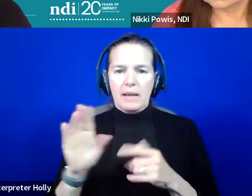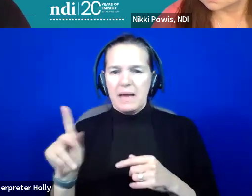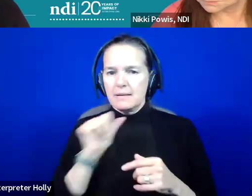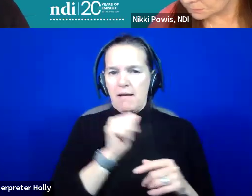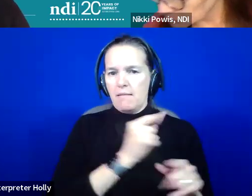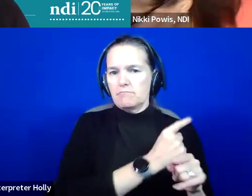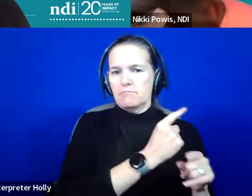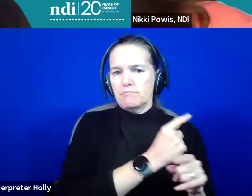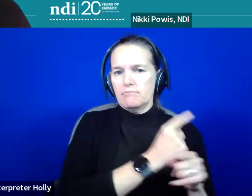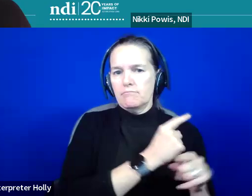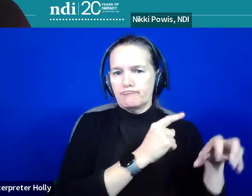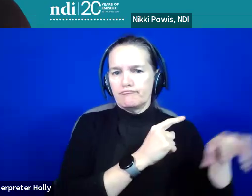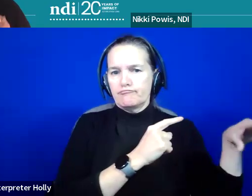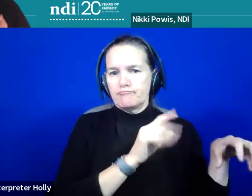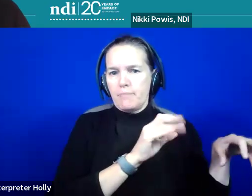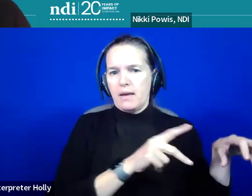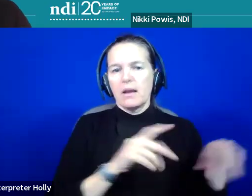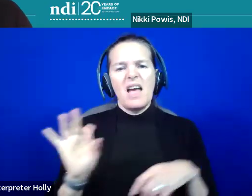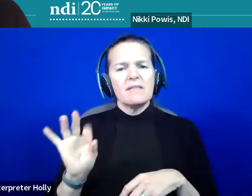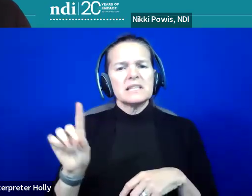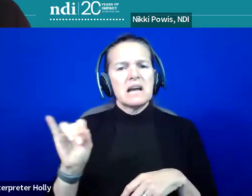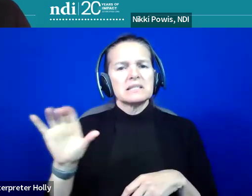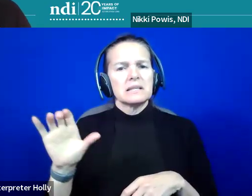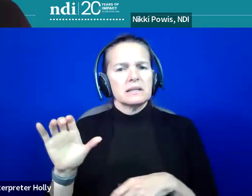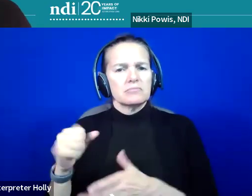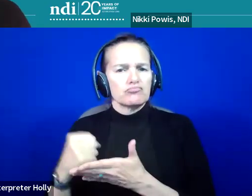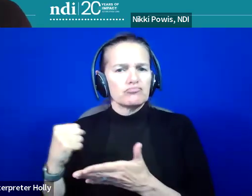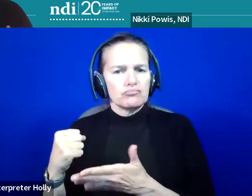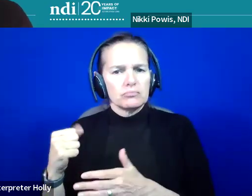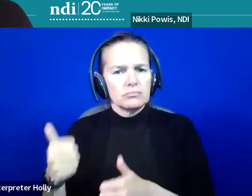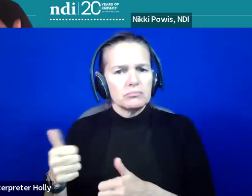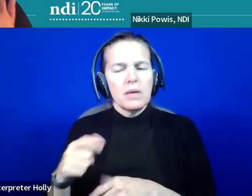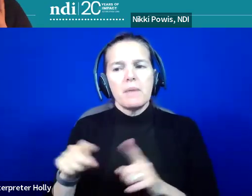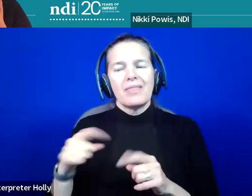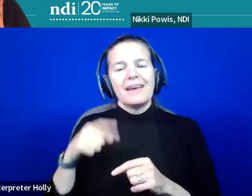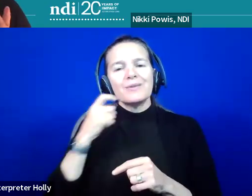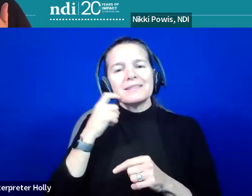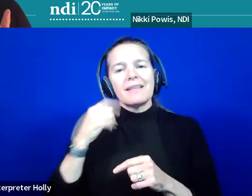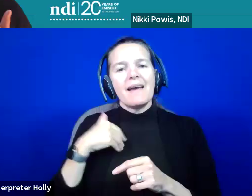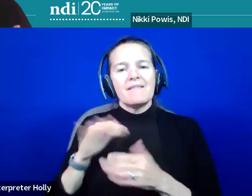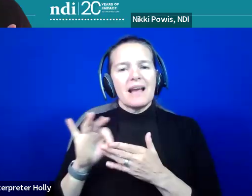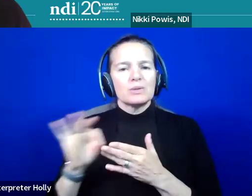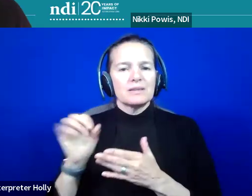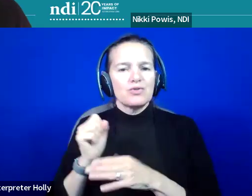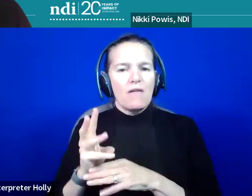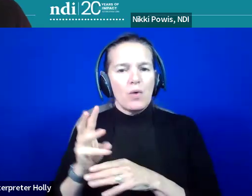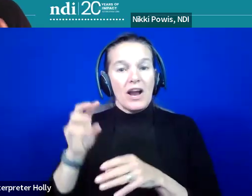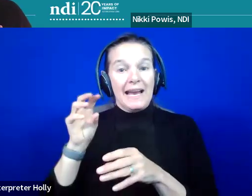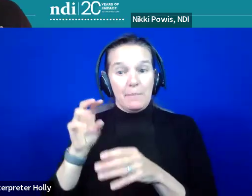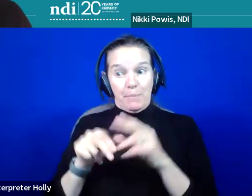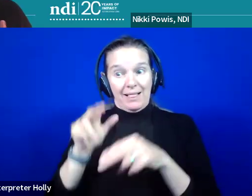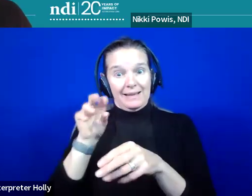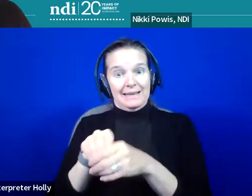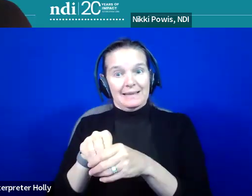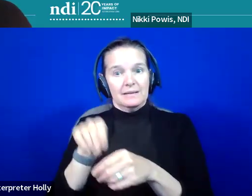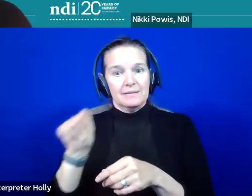bank, FDIC insured and all of that. But they also recently have rolled out some accounting software built into the bank as well. That's